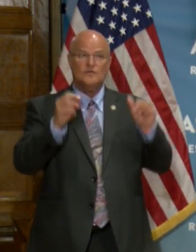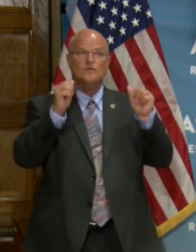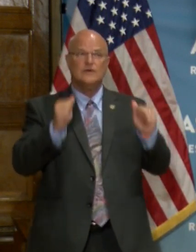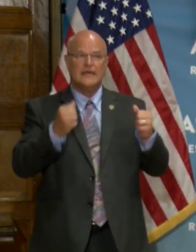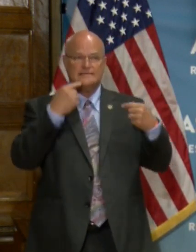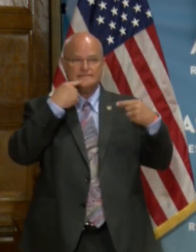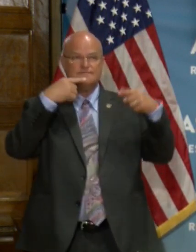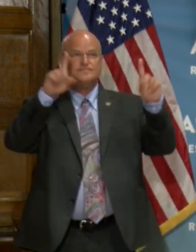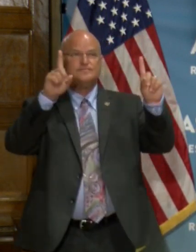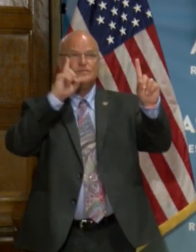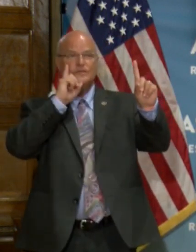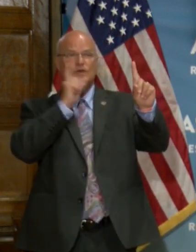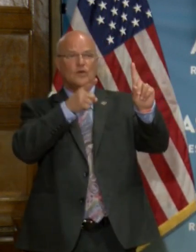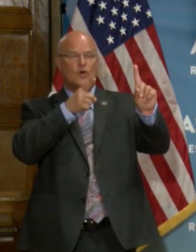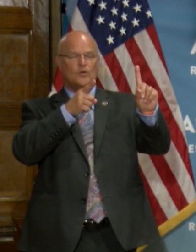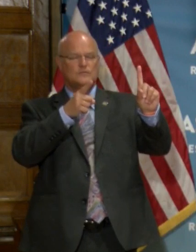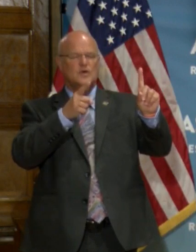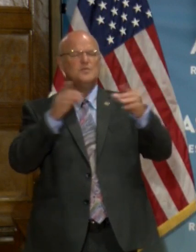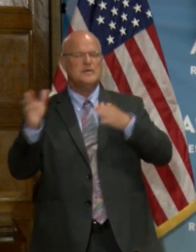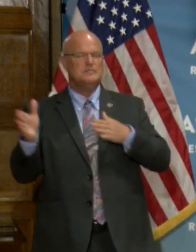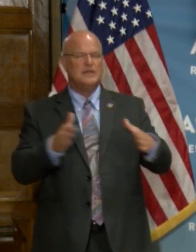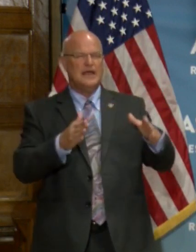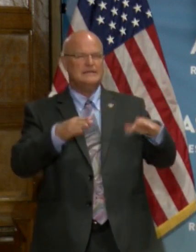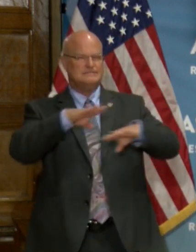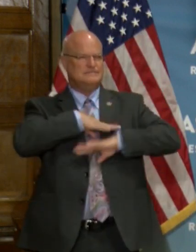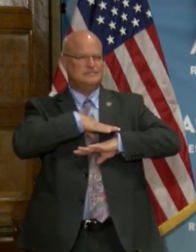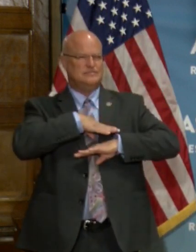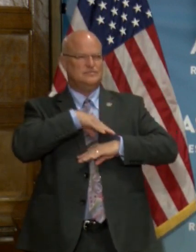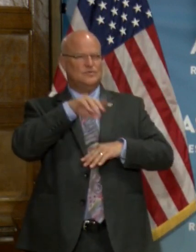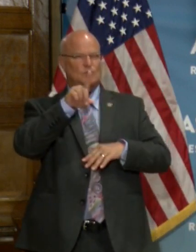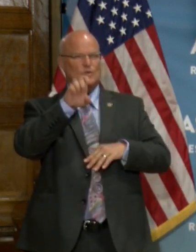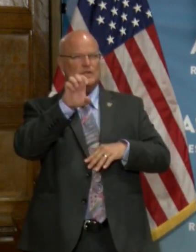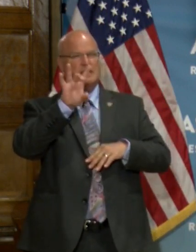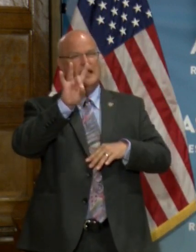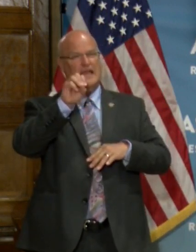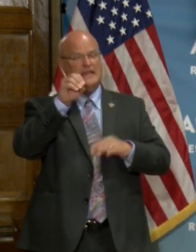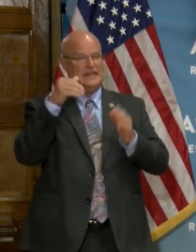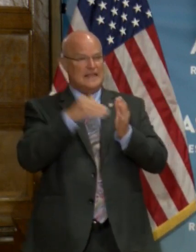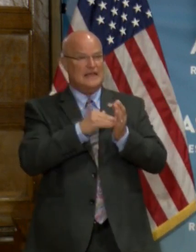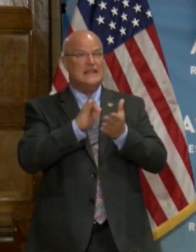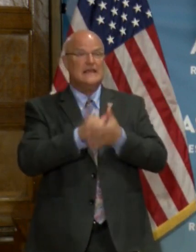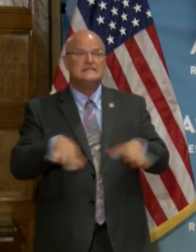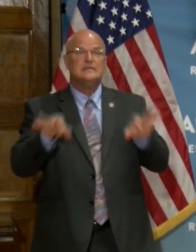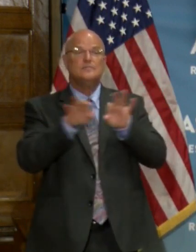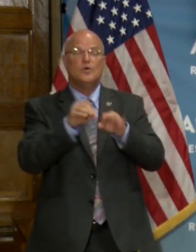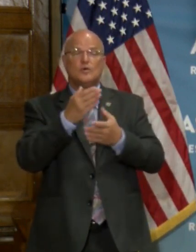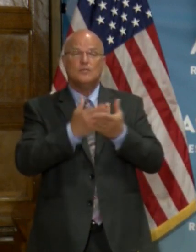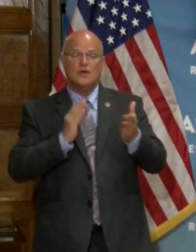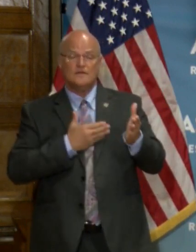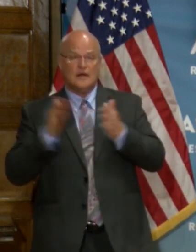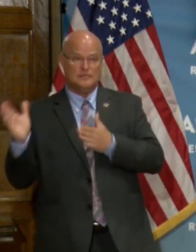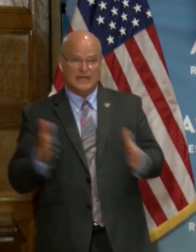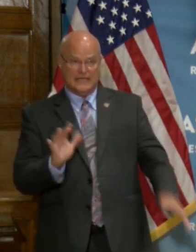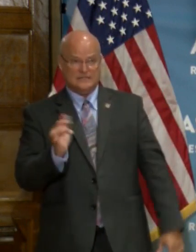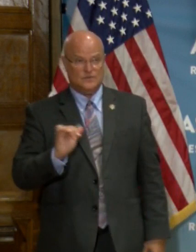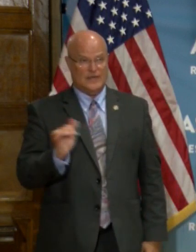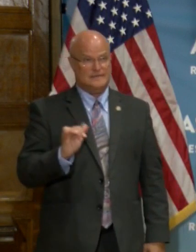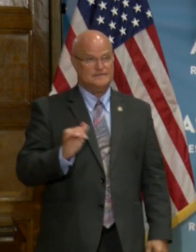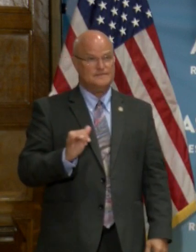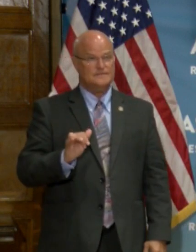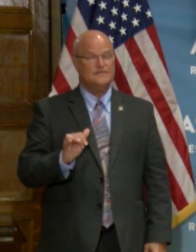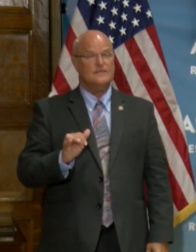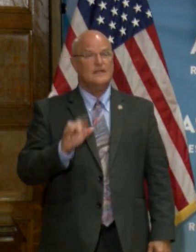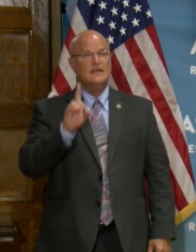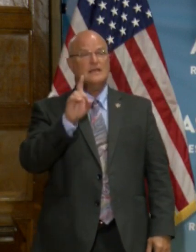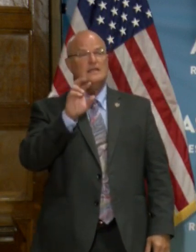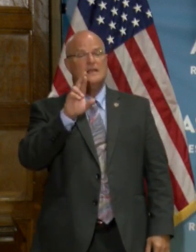that goal and expect to make that goal, because that again is an important part of our strategy as well.